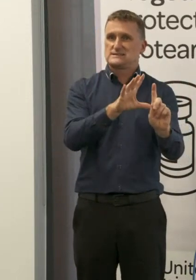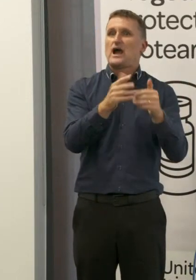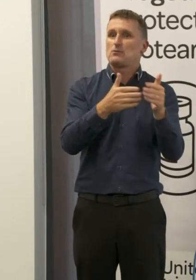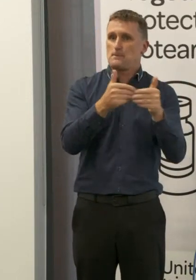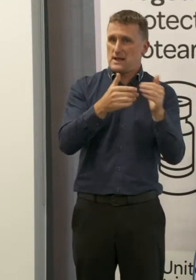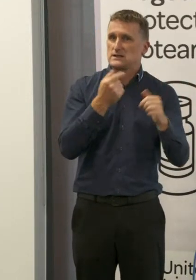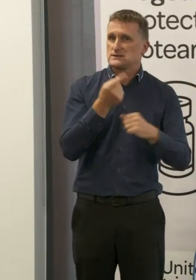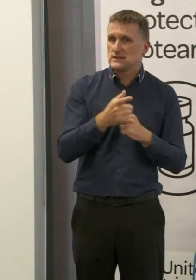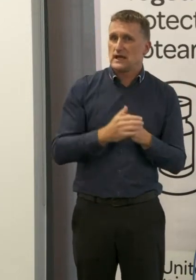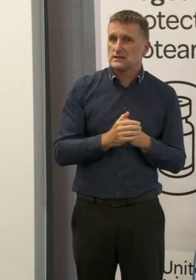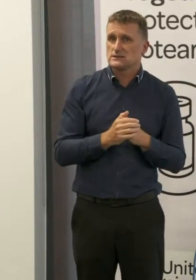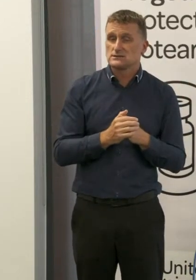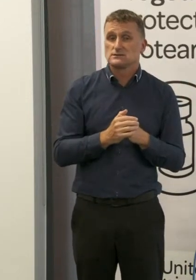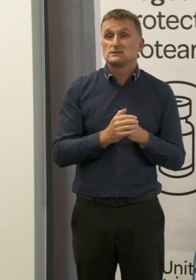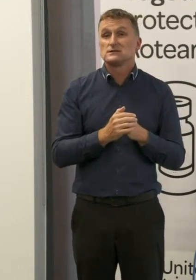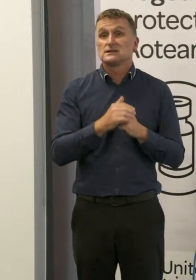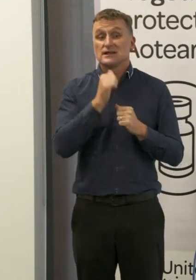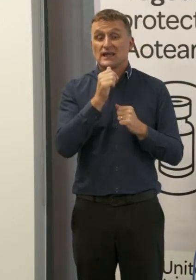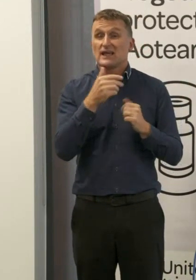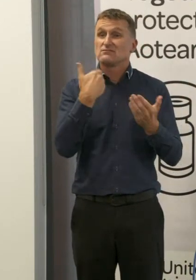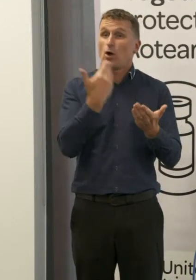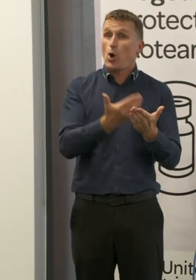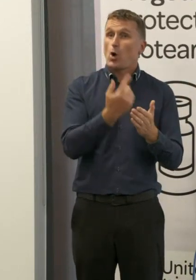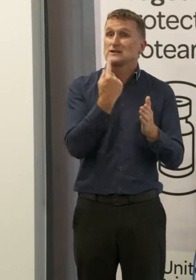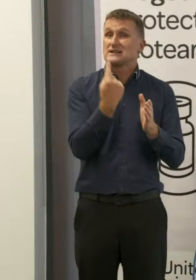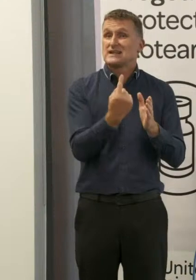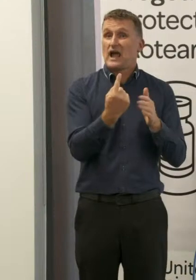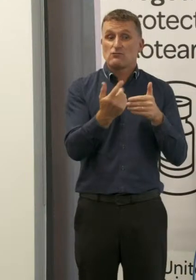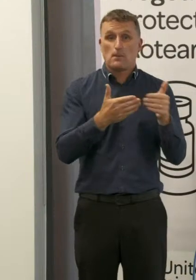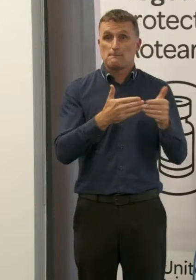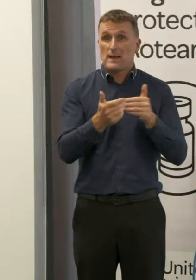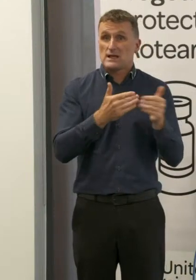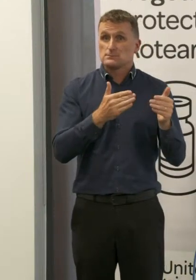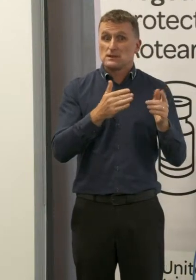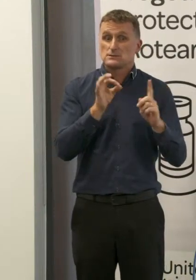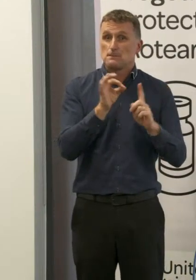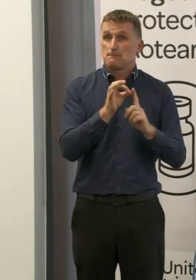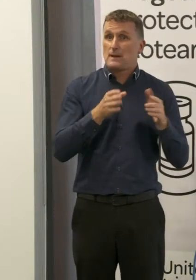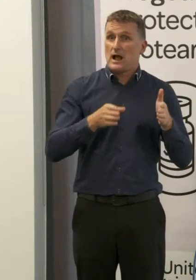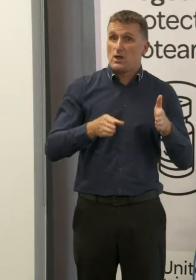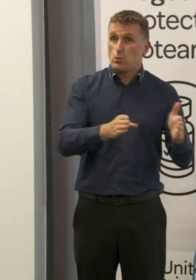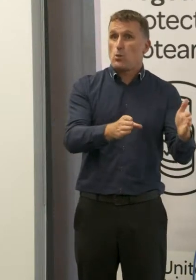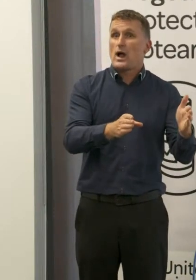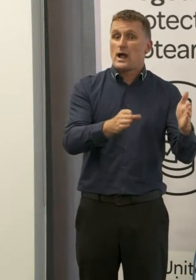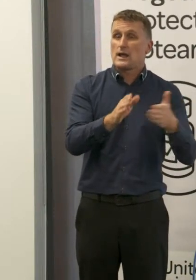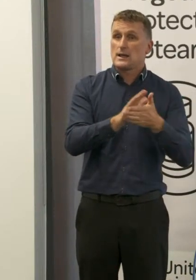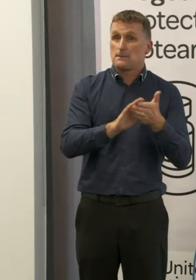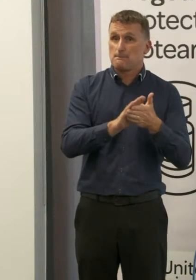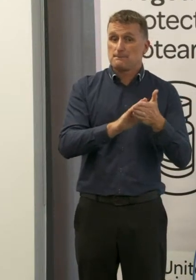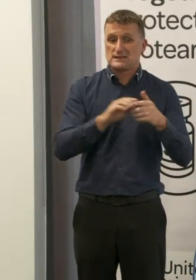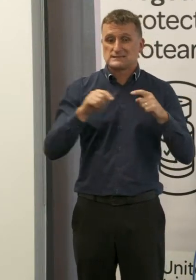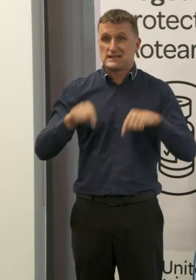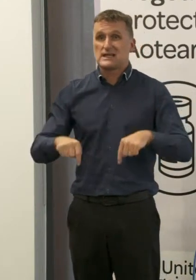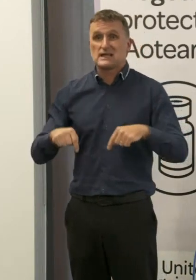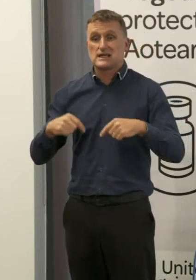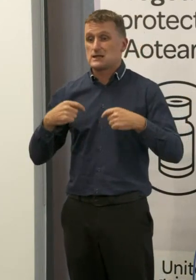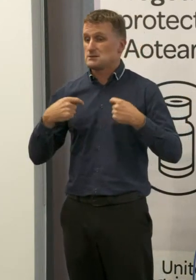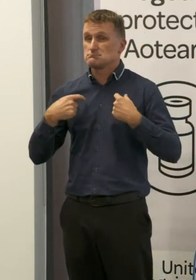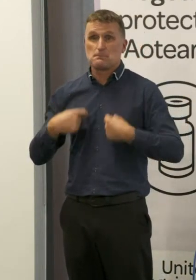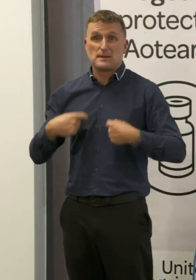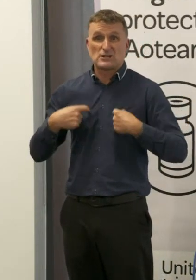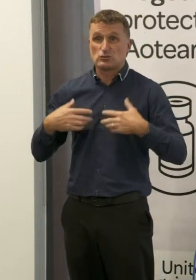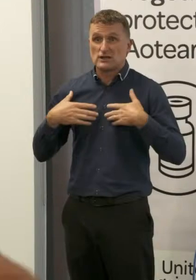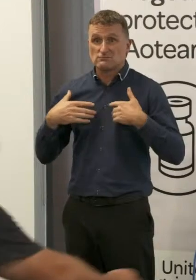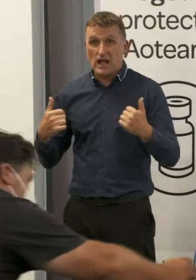if somebody's then on the self-management pathway, they can really expect very little contact from the health system or any of the